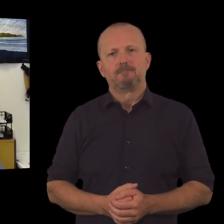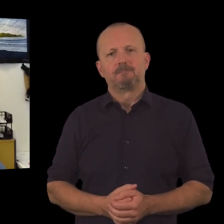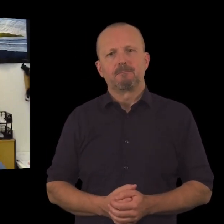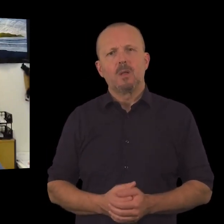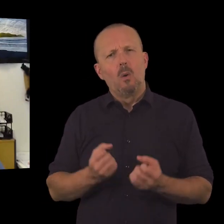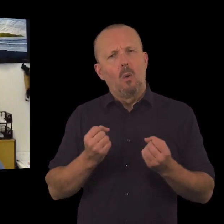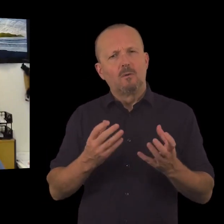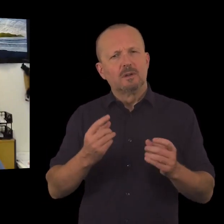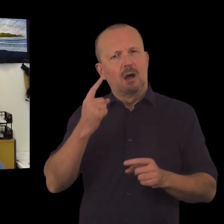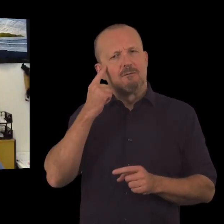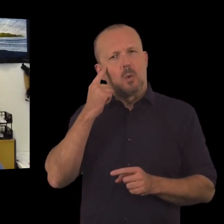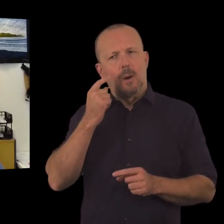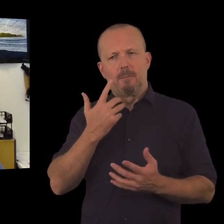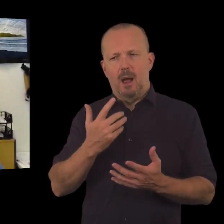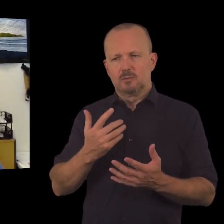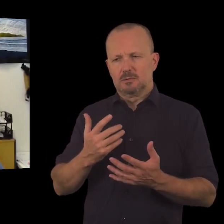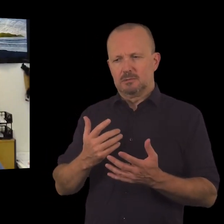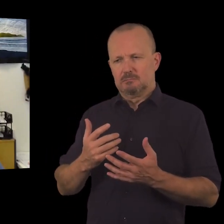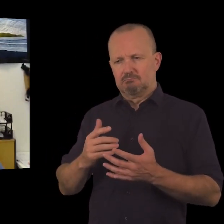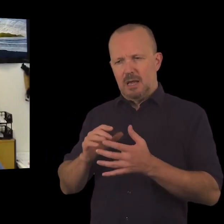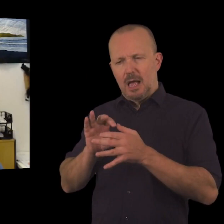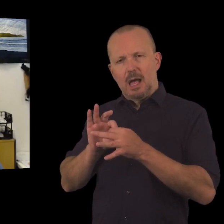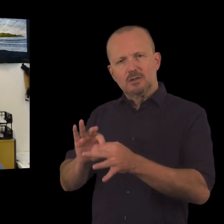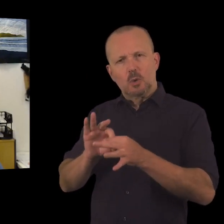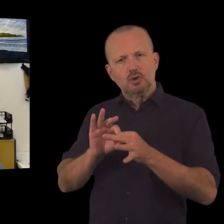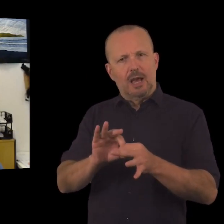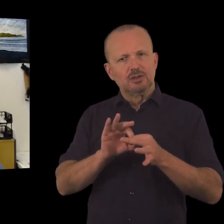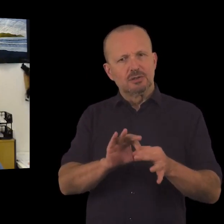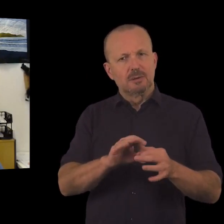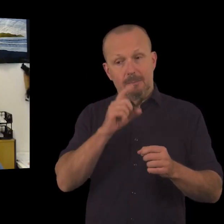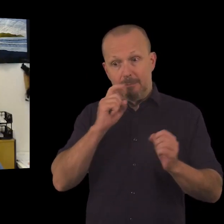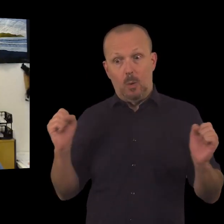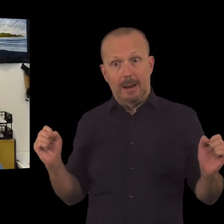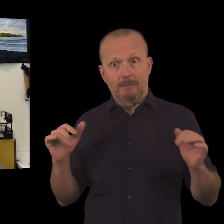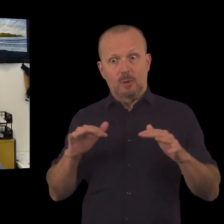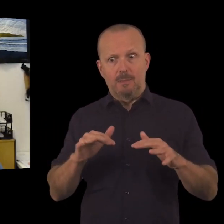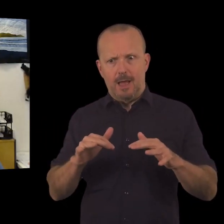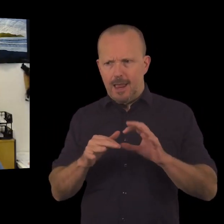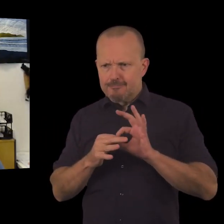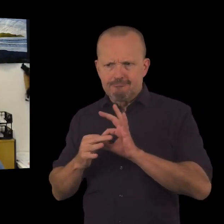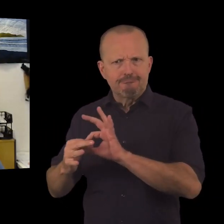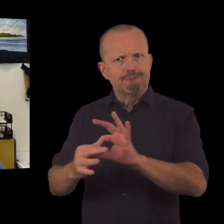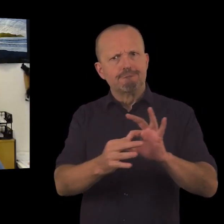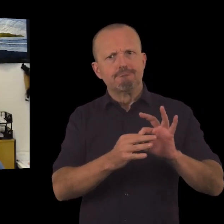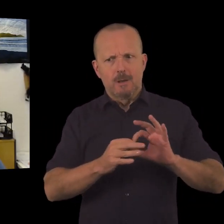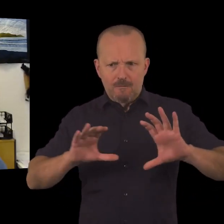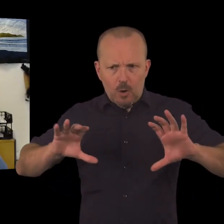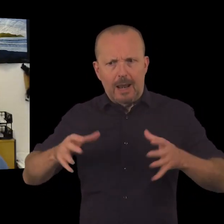You know, I've often thought about associations, that people that come together for collective impact. They're